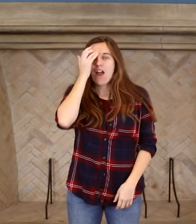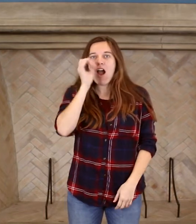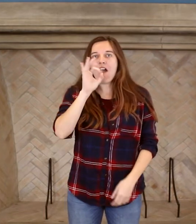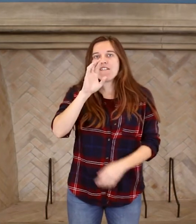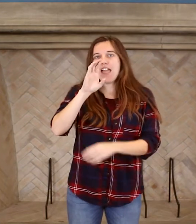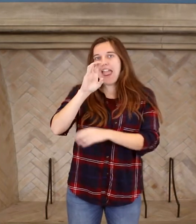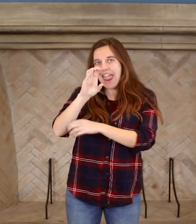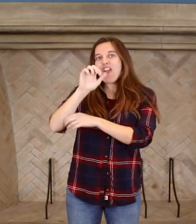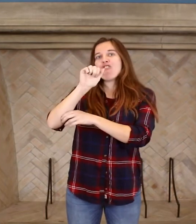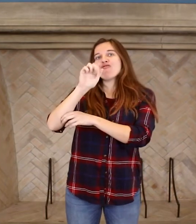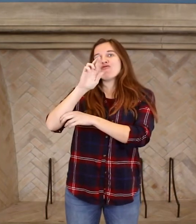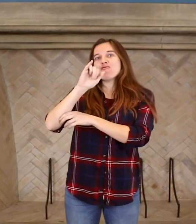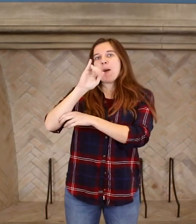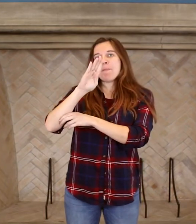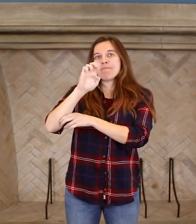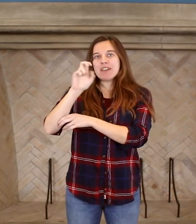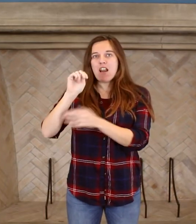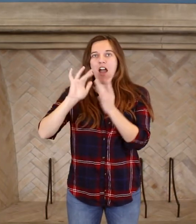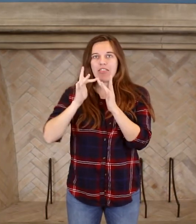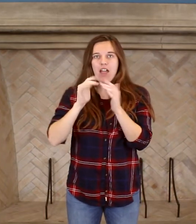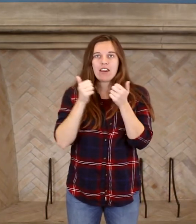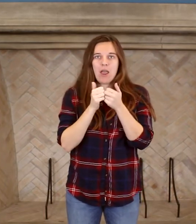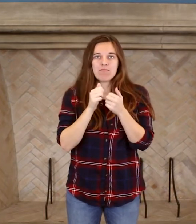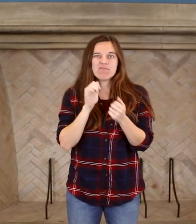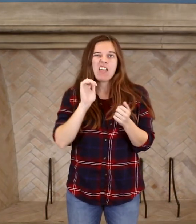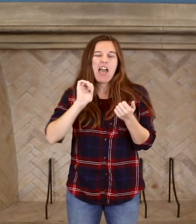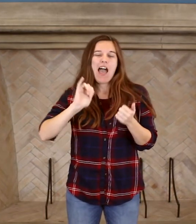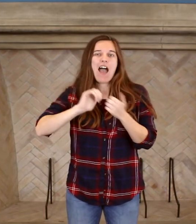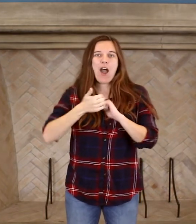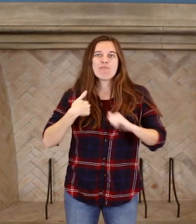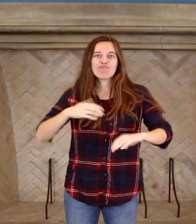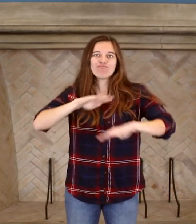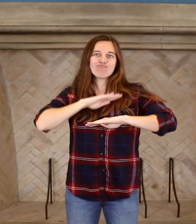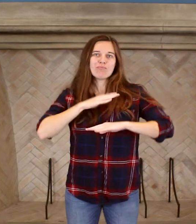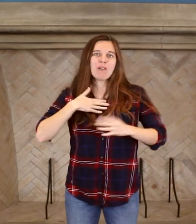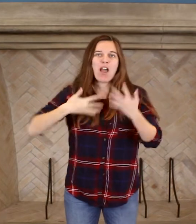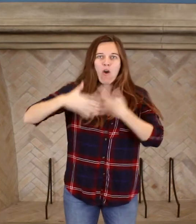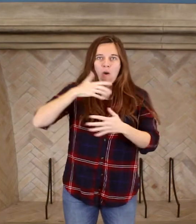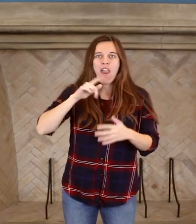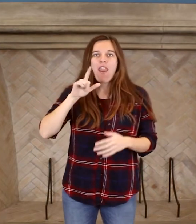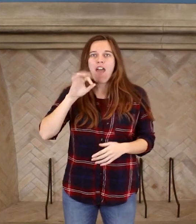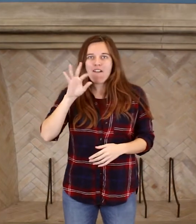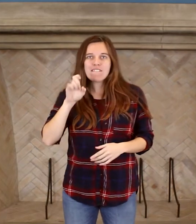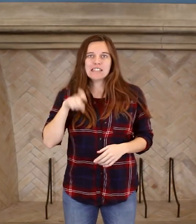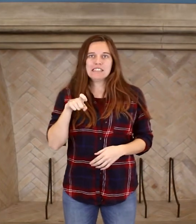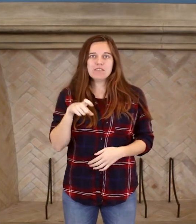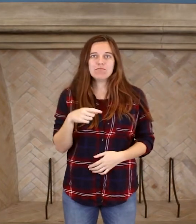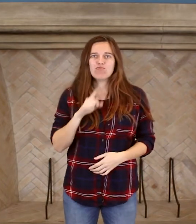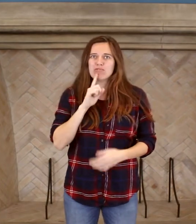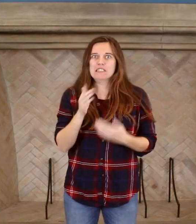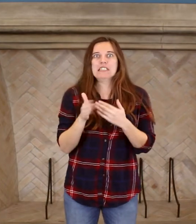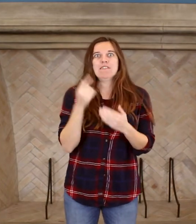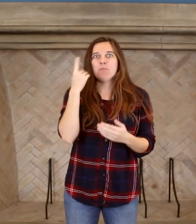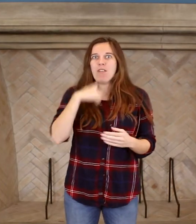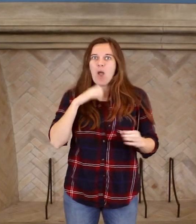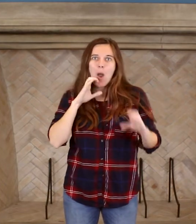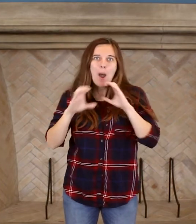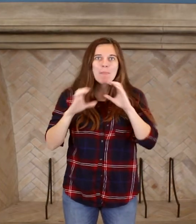play Pirates of the Caribbean. It's an online game. And I was really satisfied with my social life during that